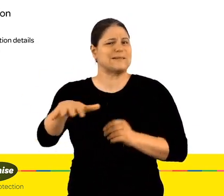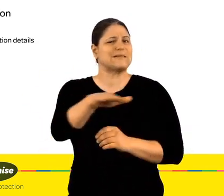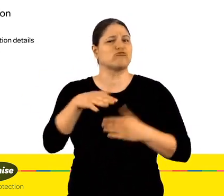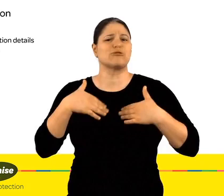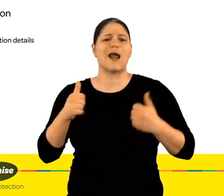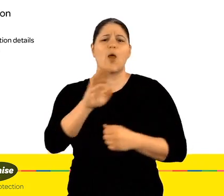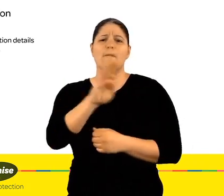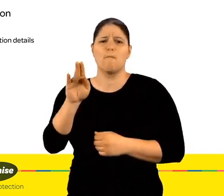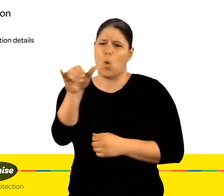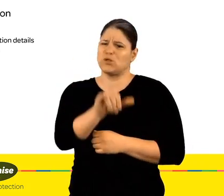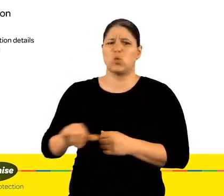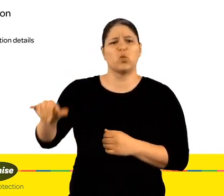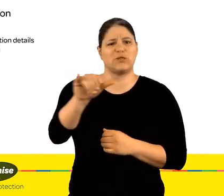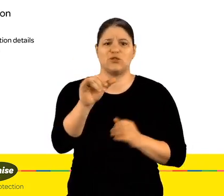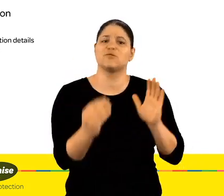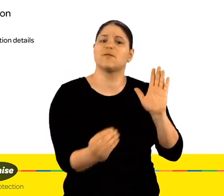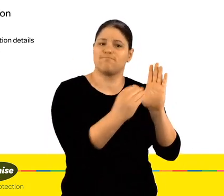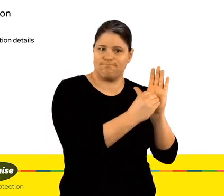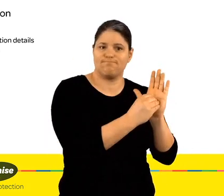Their local district health board.